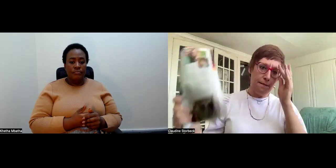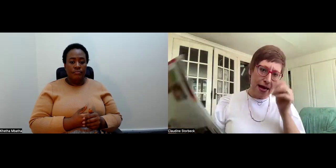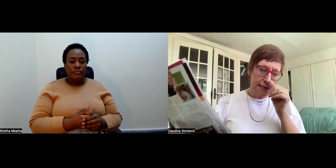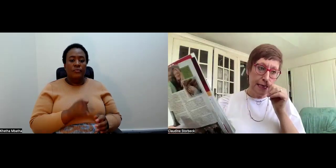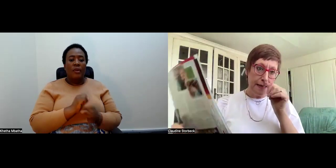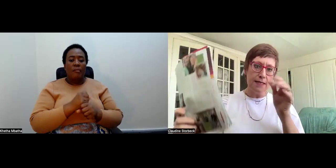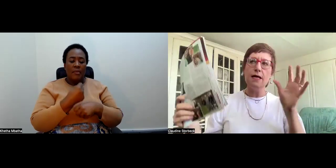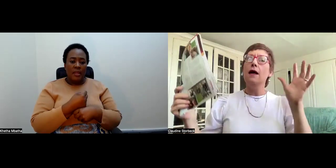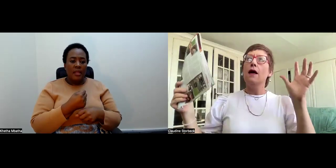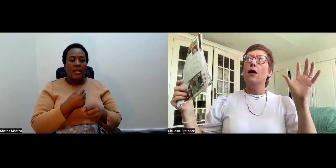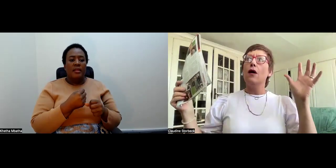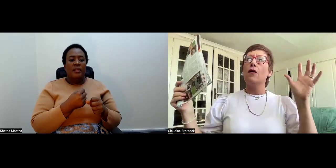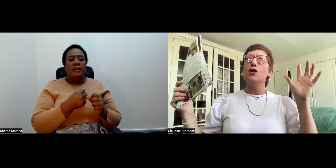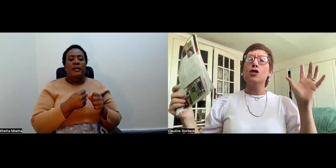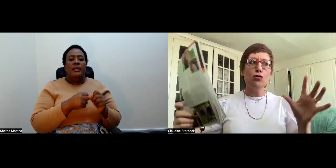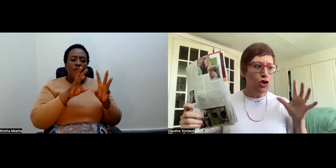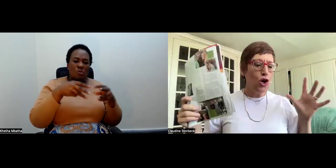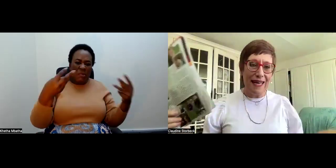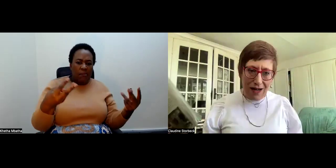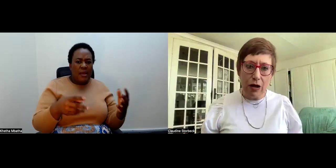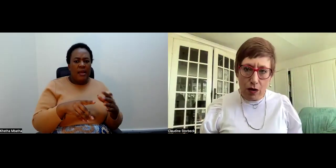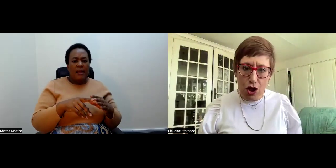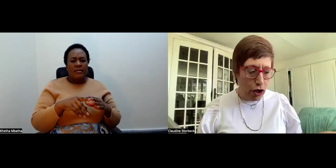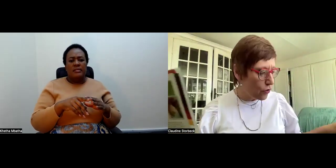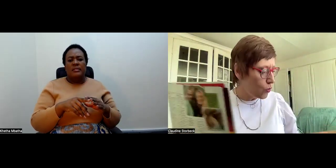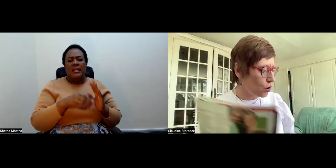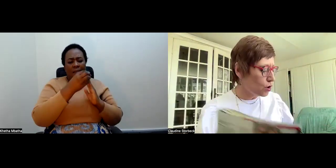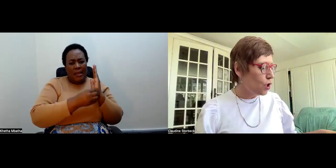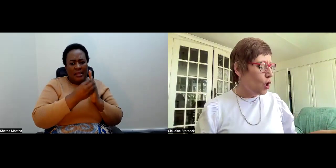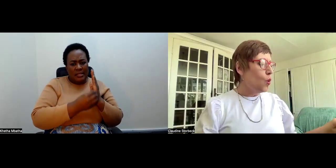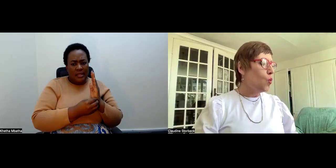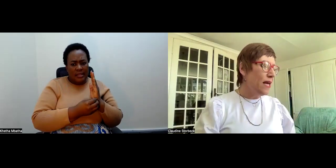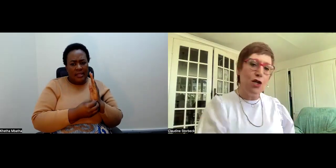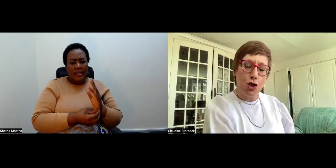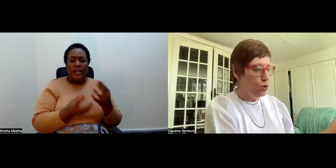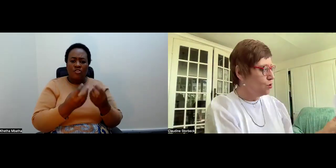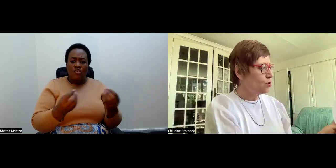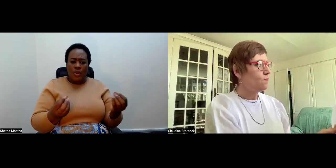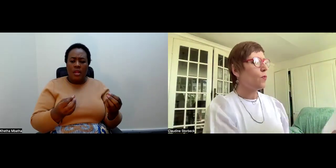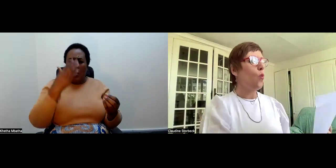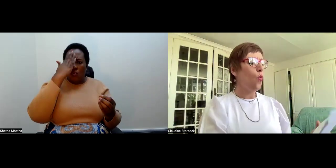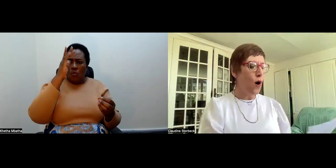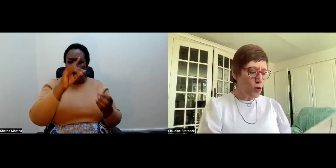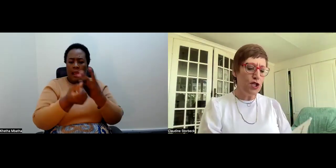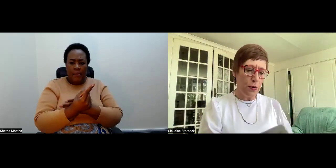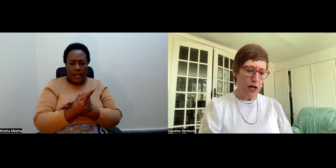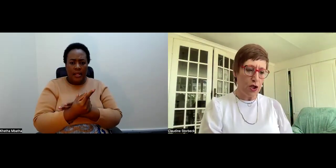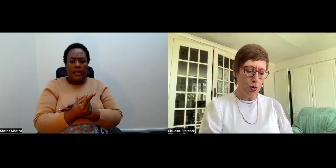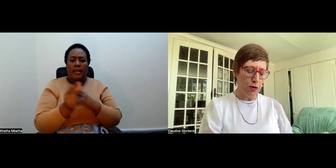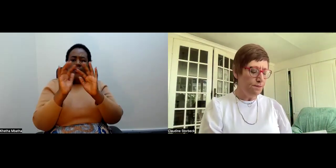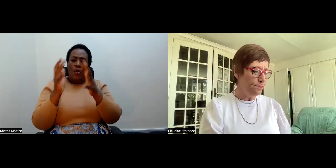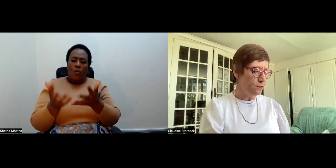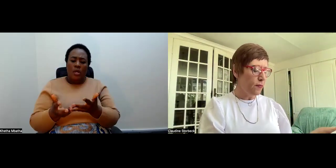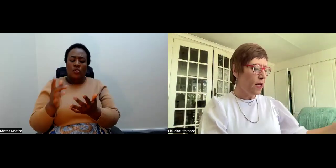newspapers and magazines. Children are hearing what's going on in the world. We choose what we share with